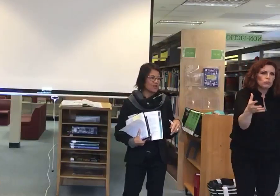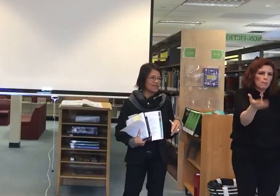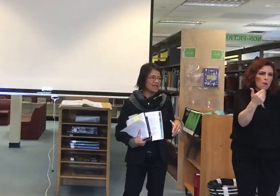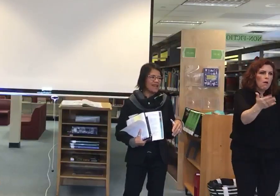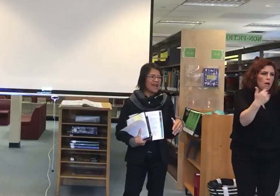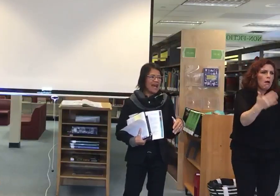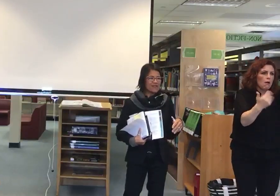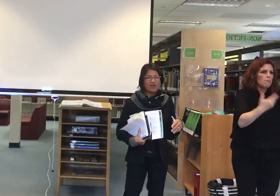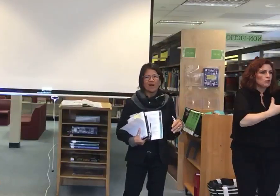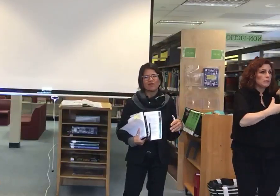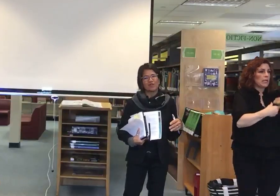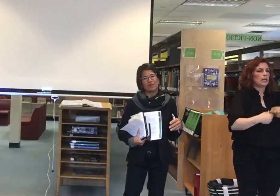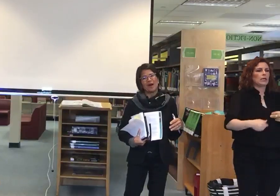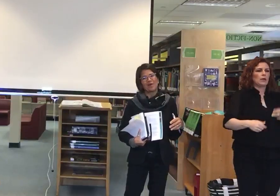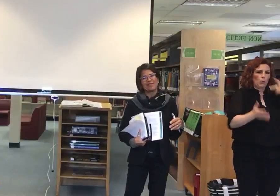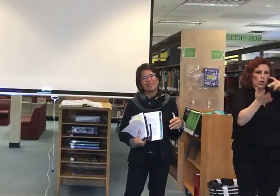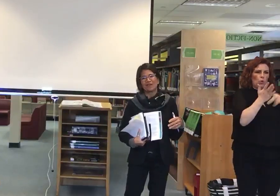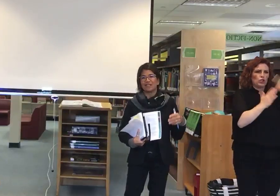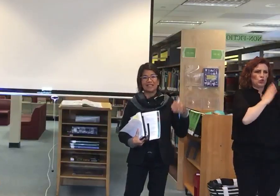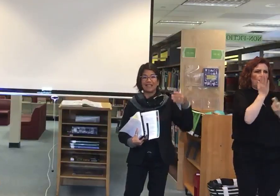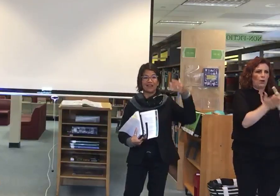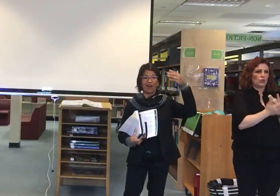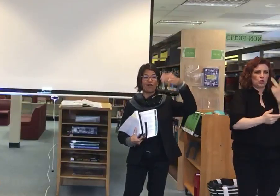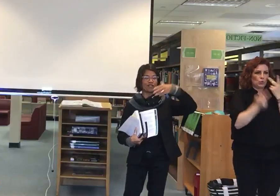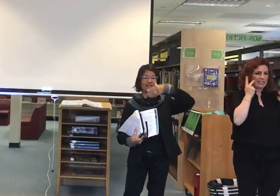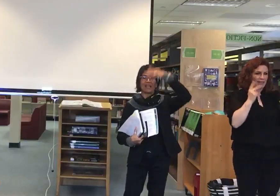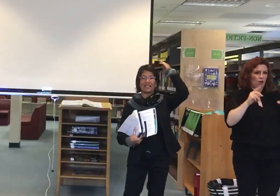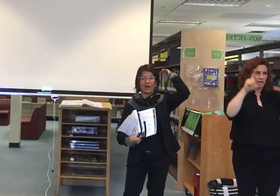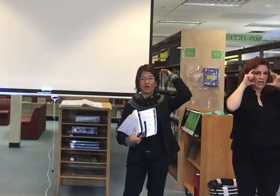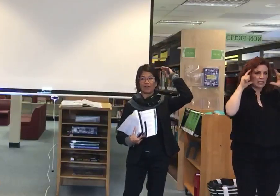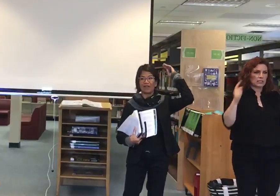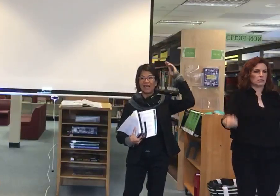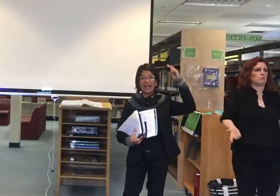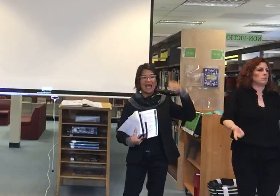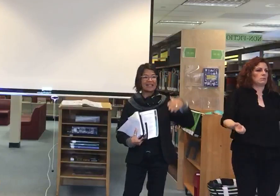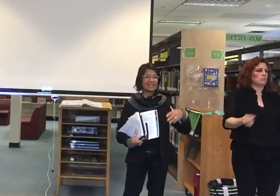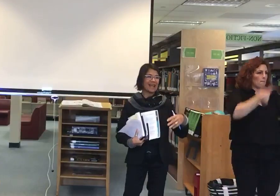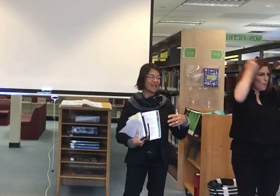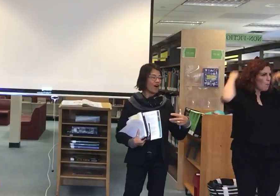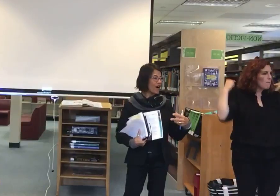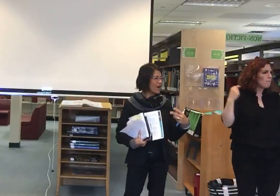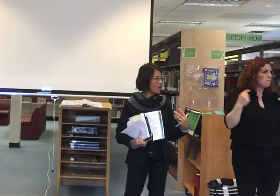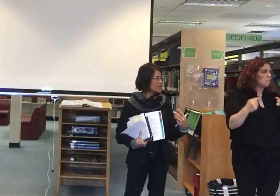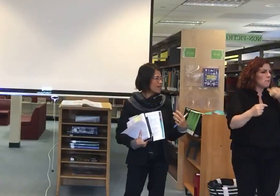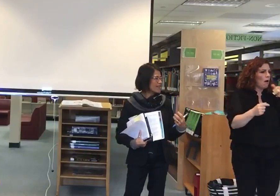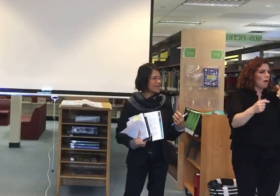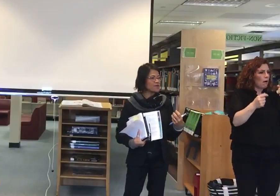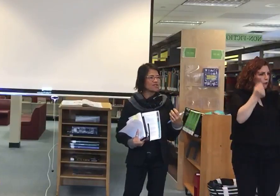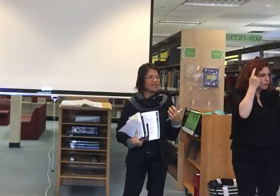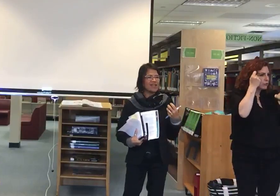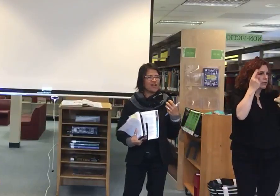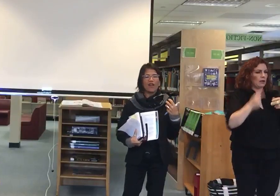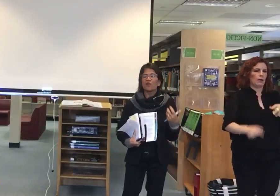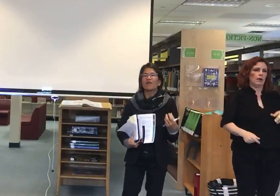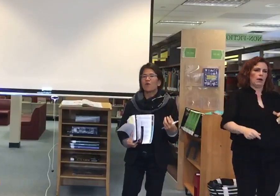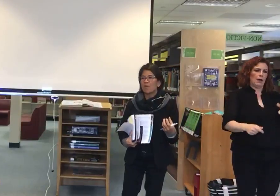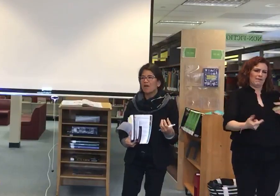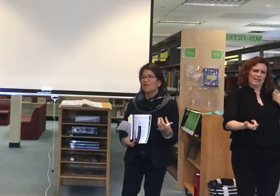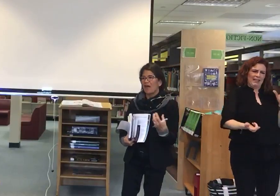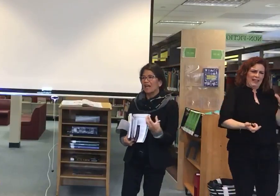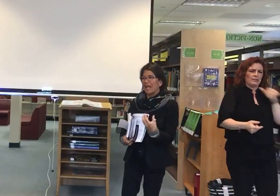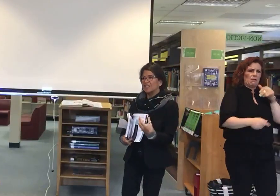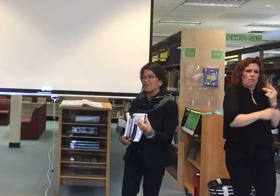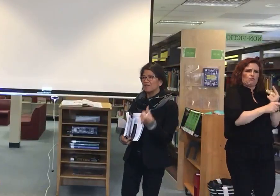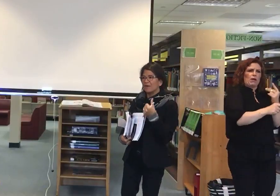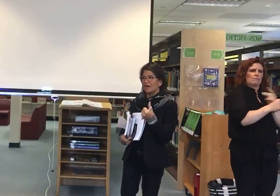engage the students, after about 2 hours, you can just see that all just glazing over. And I always felt like it was not the right